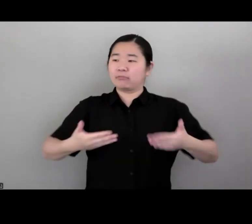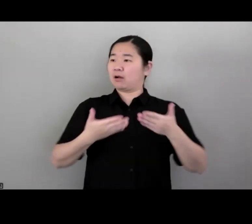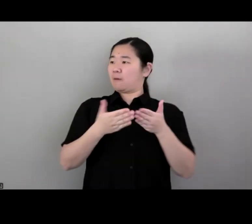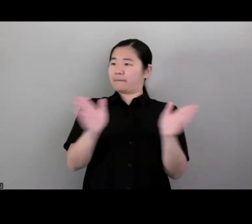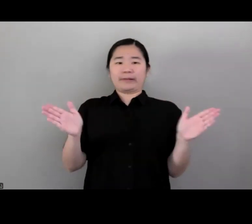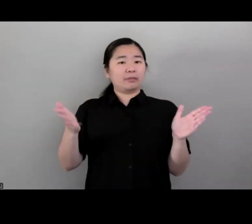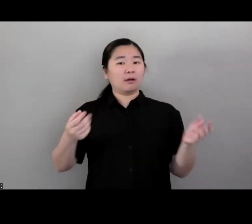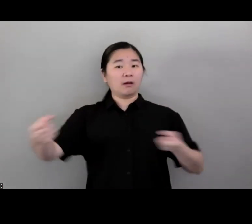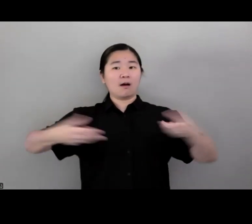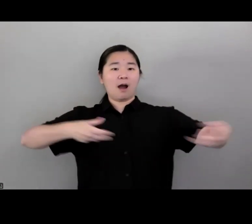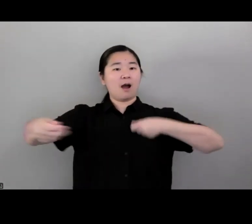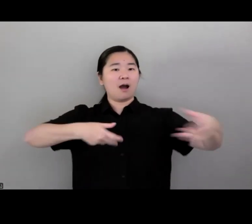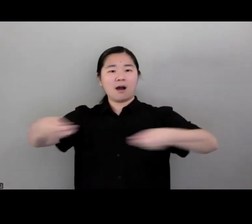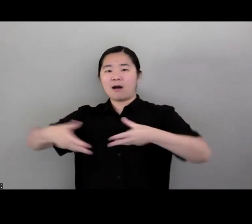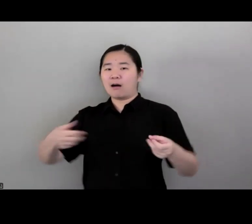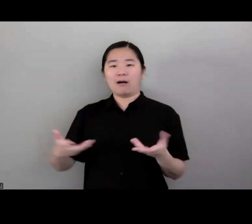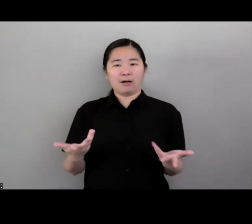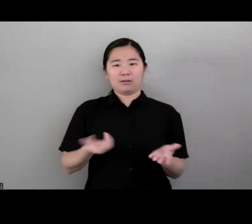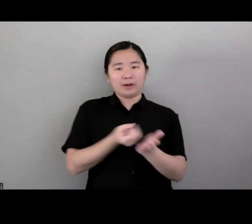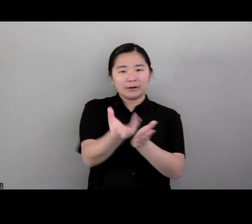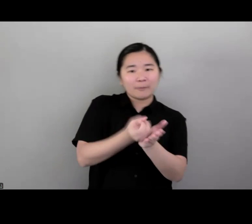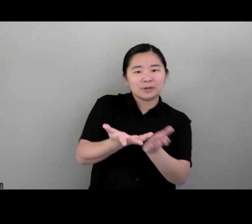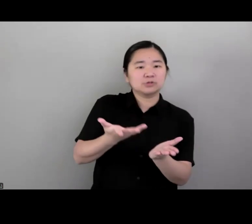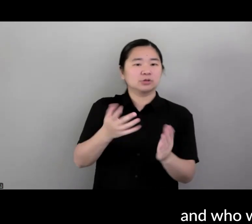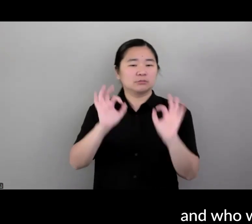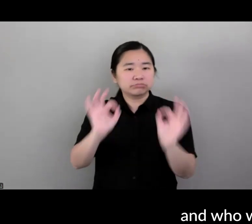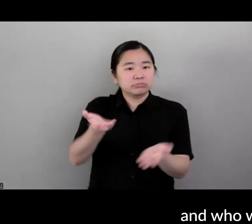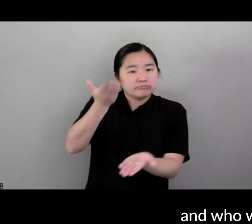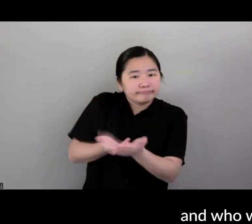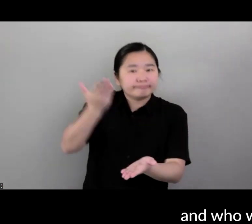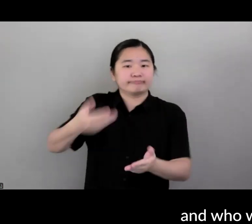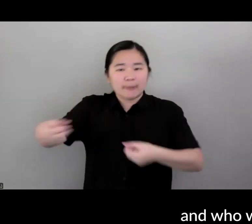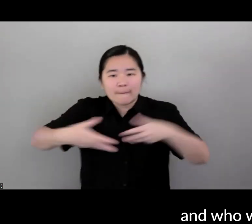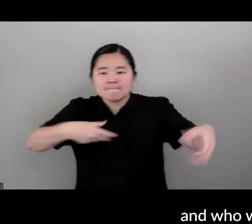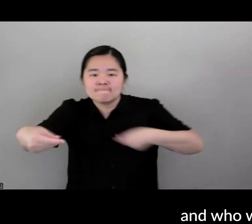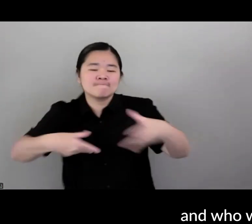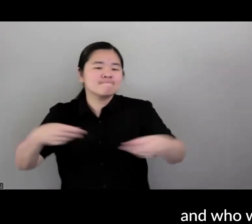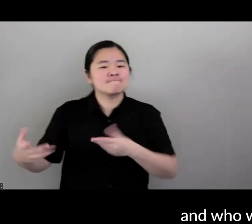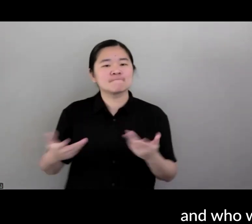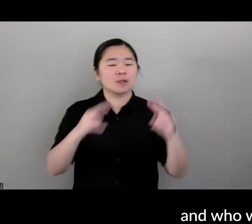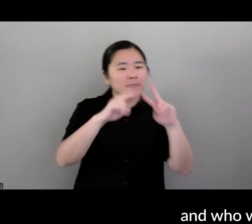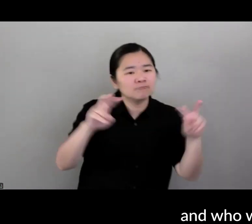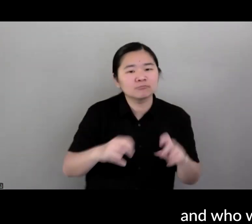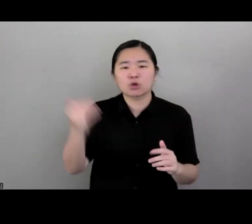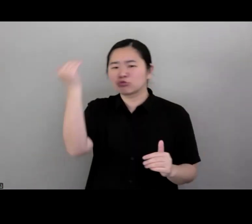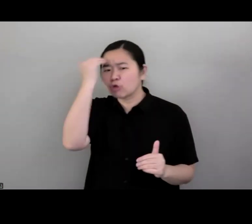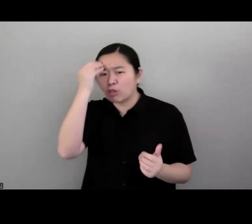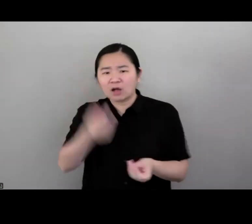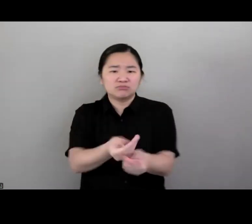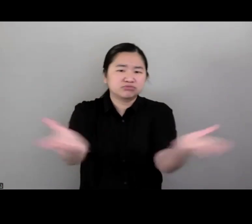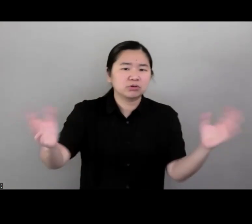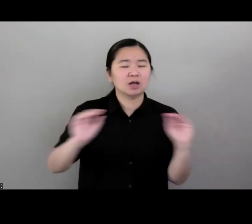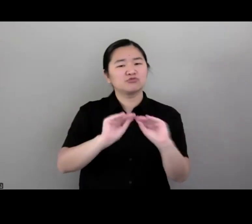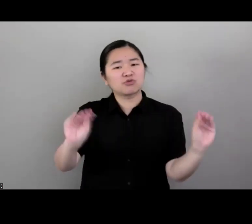we should include in those resources or the content, and who we should talk to, particularly which organizations of persons